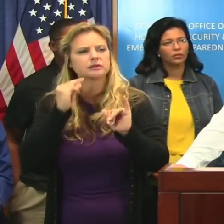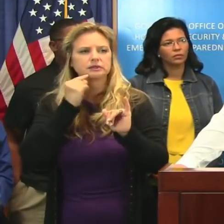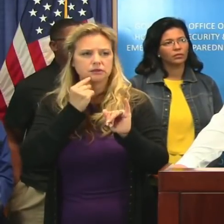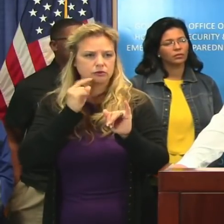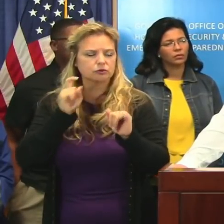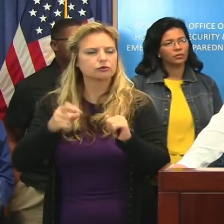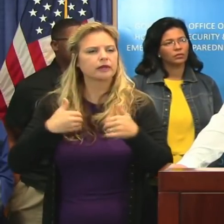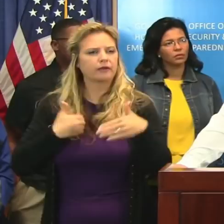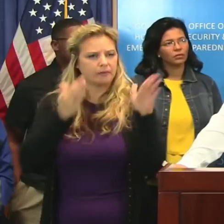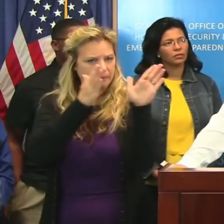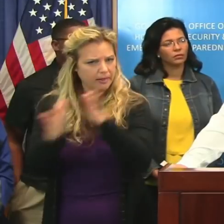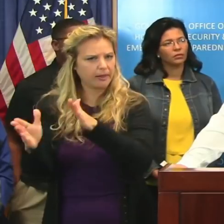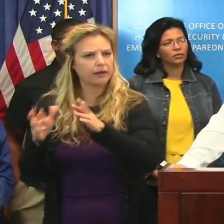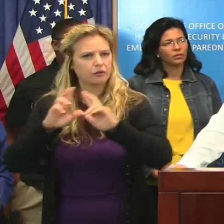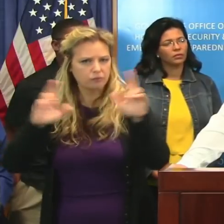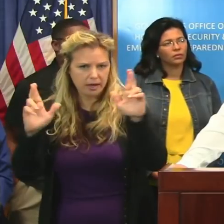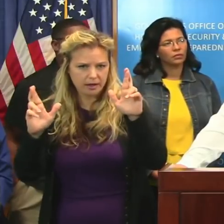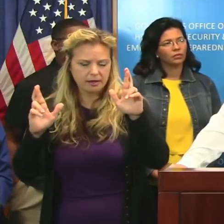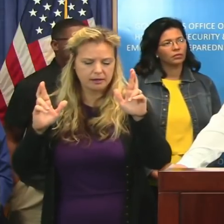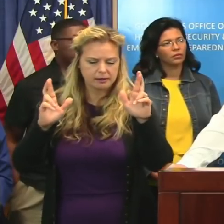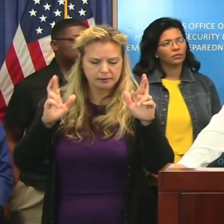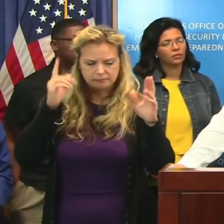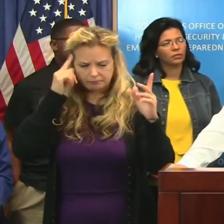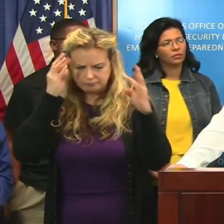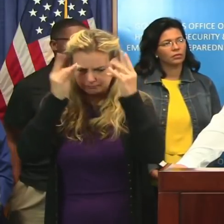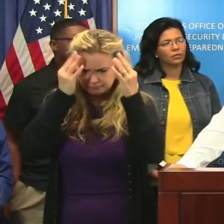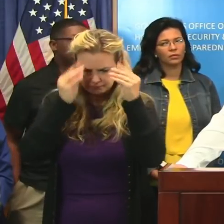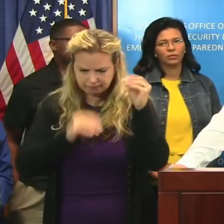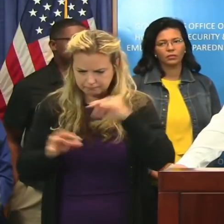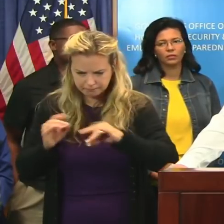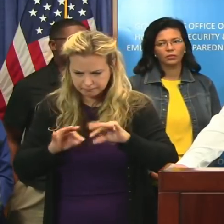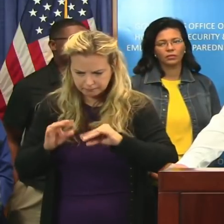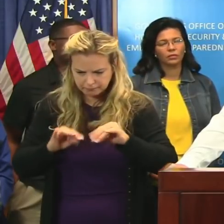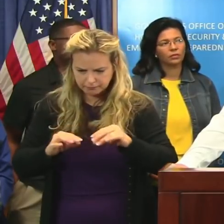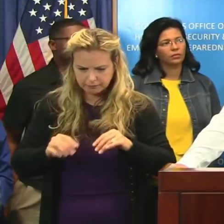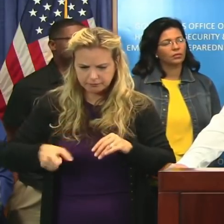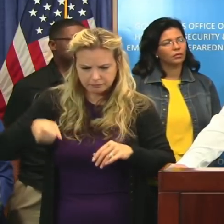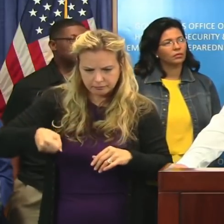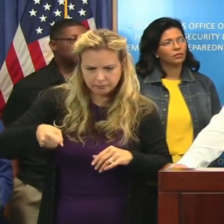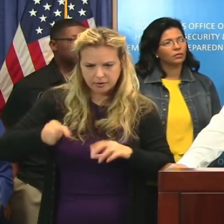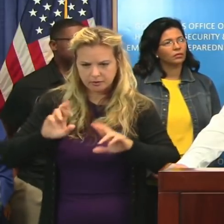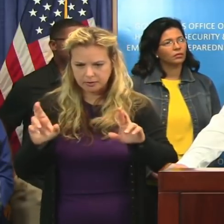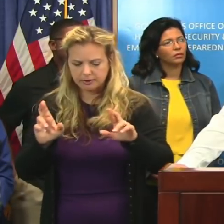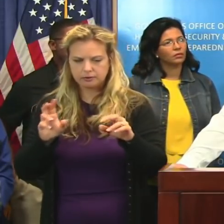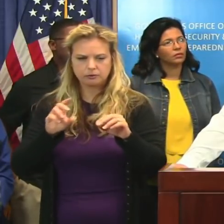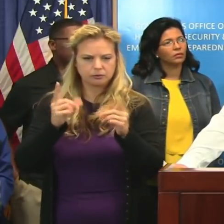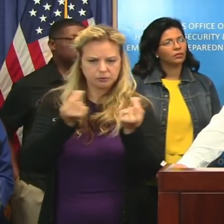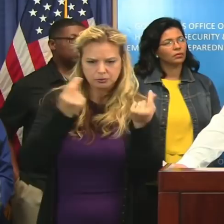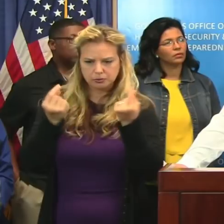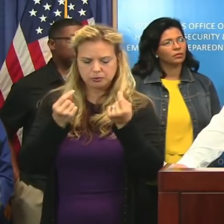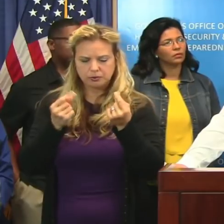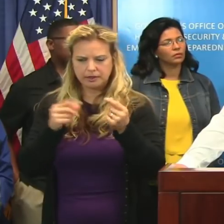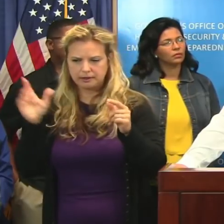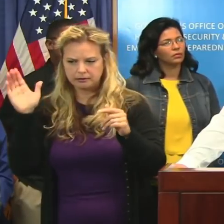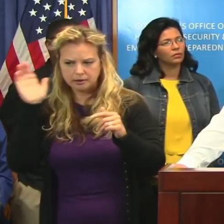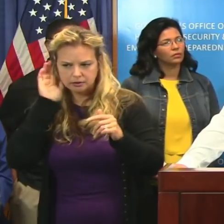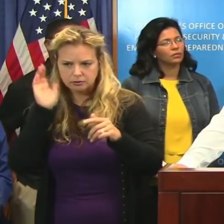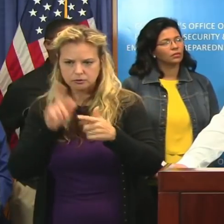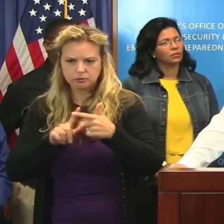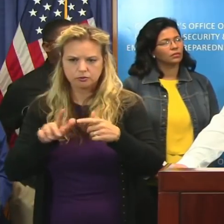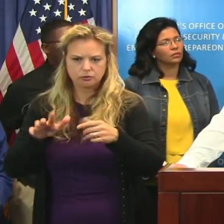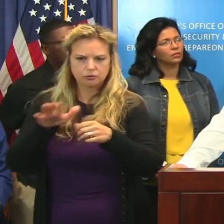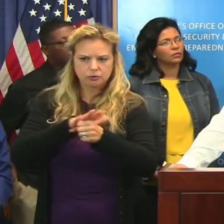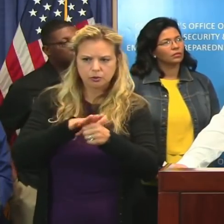game plan. You should be watching the news and taking directives from your local officials. For example, there